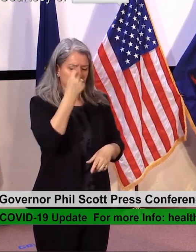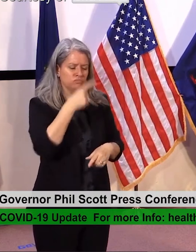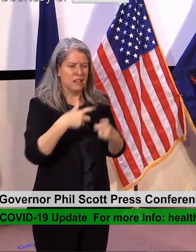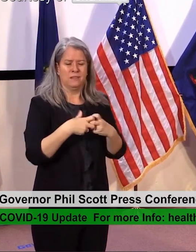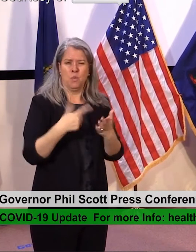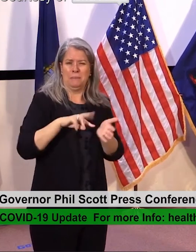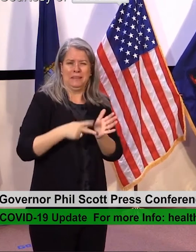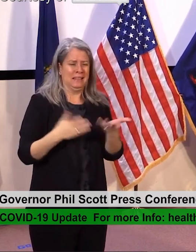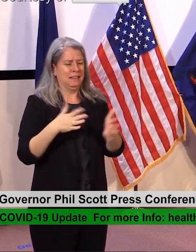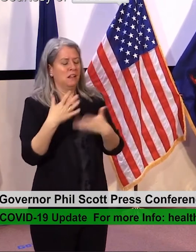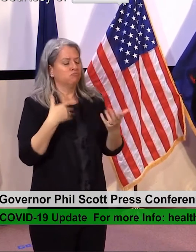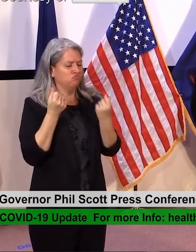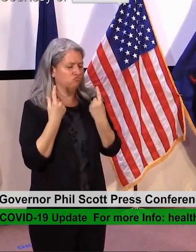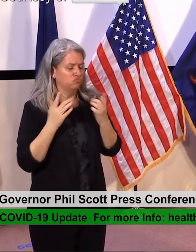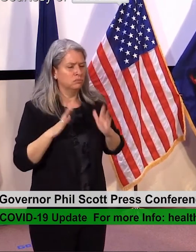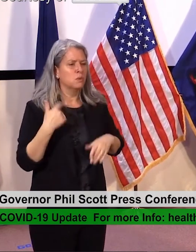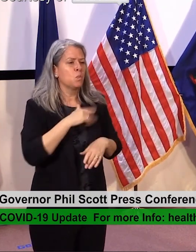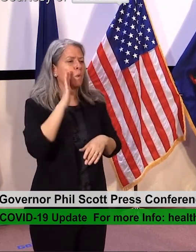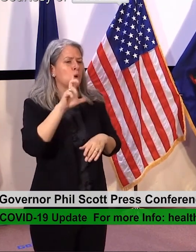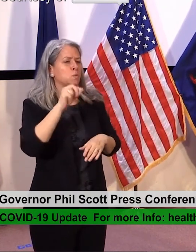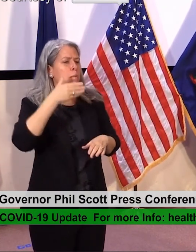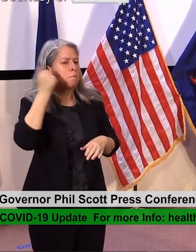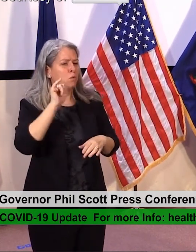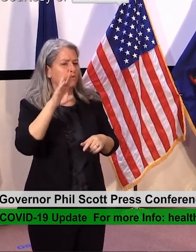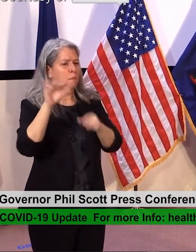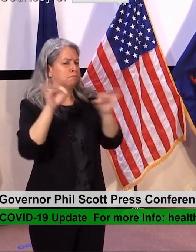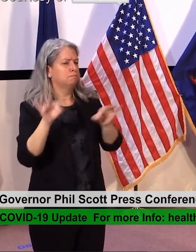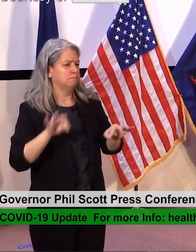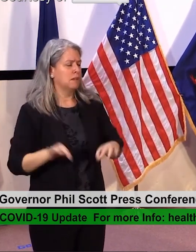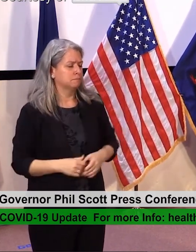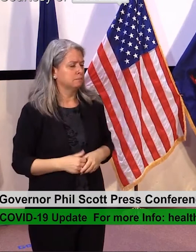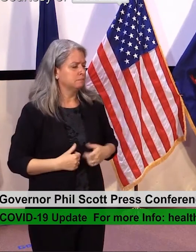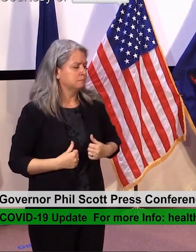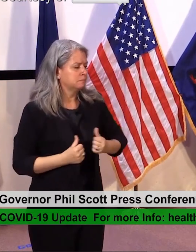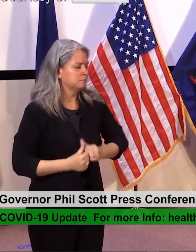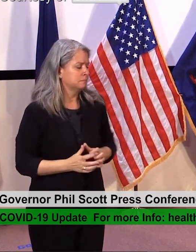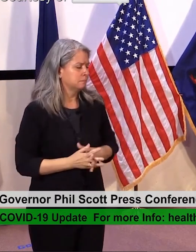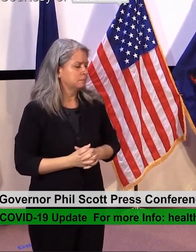dilemma. So we'll I've made a note, Ann, and we'll circle back.